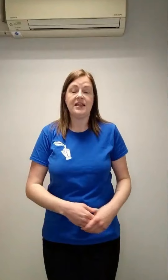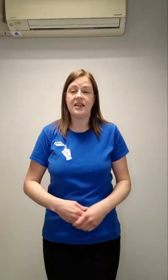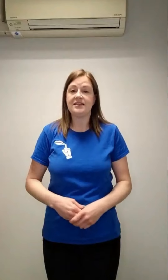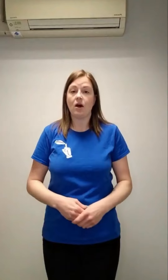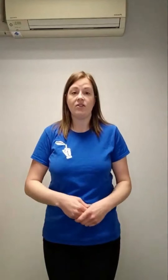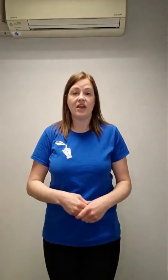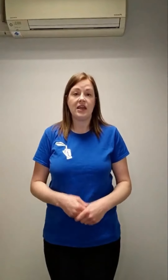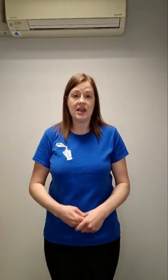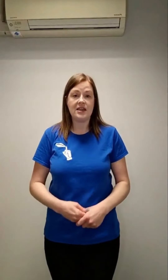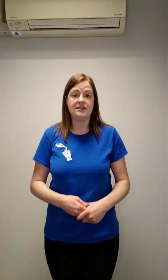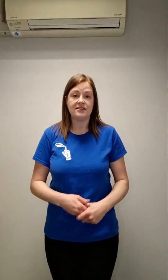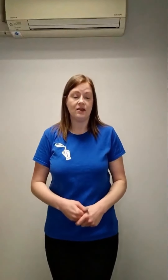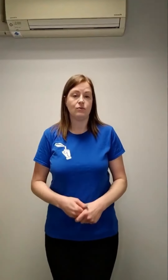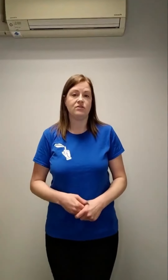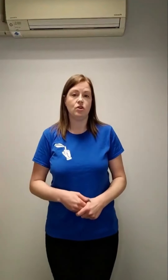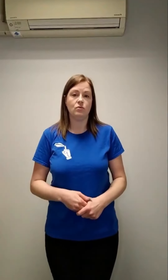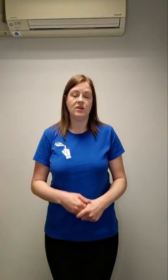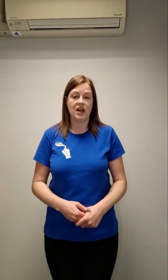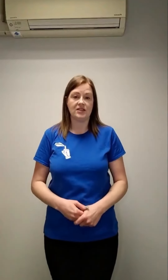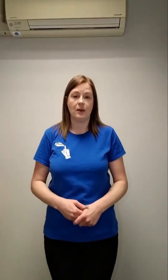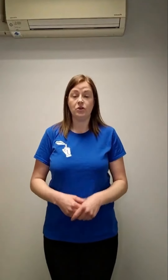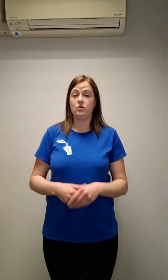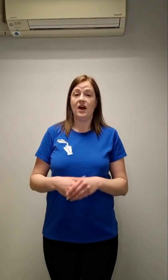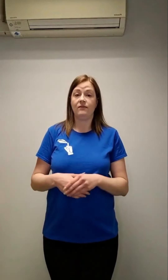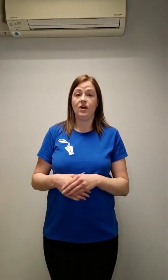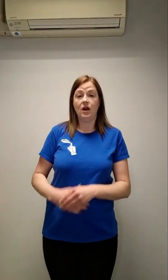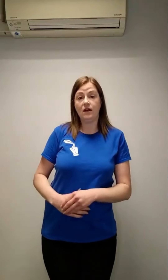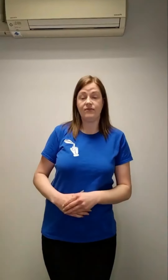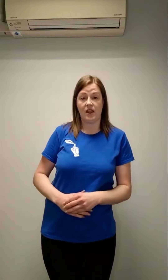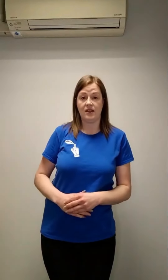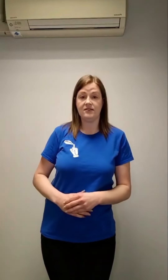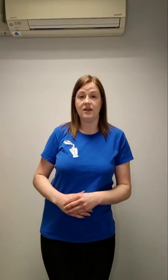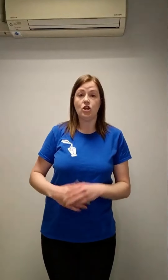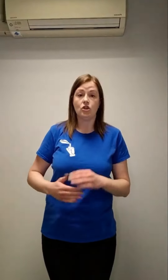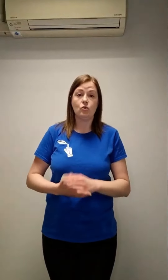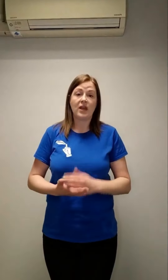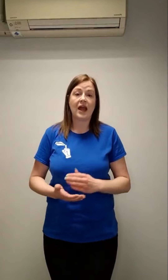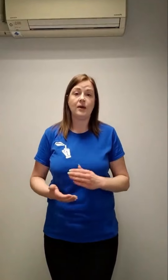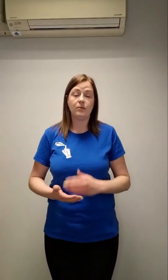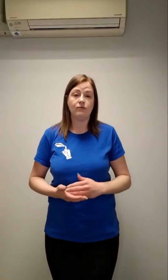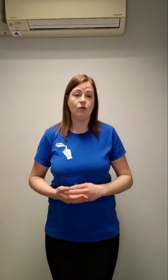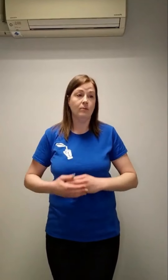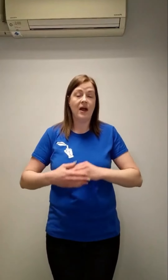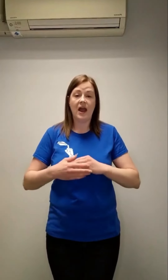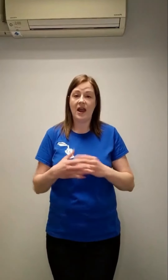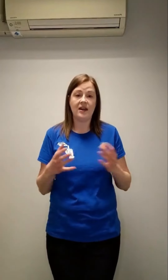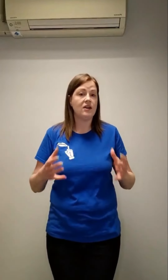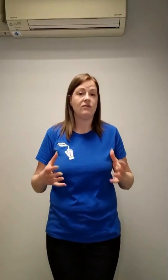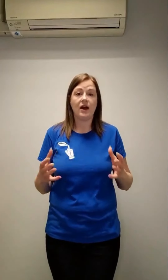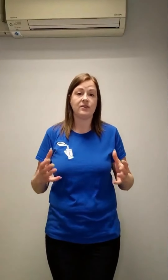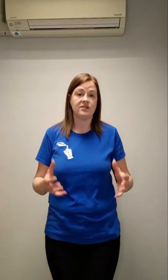These are the key skills that you need, and once you have learnt these, you can perform any of our